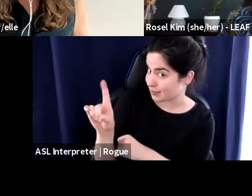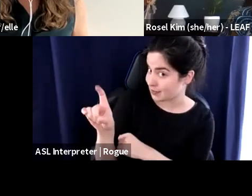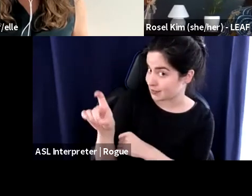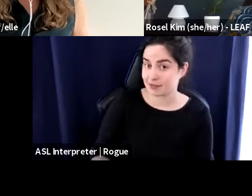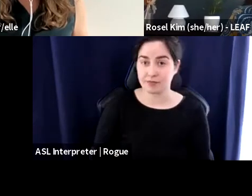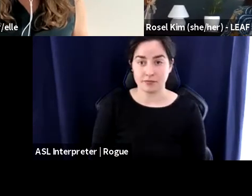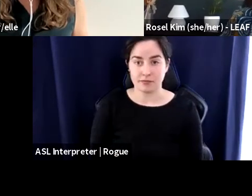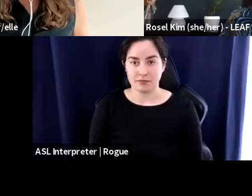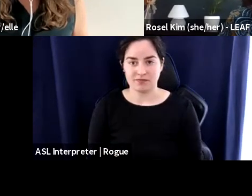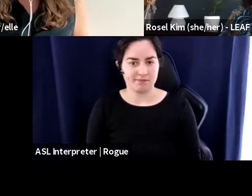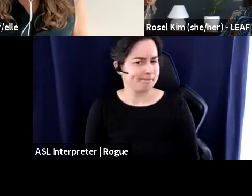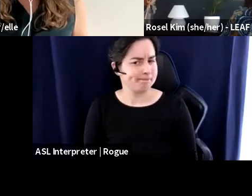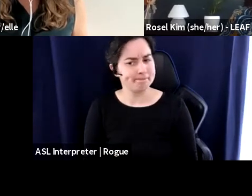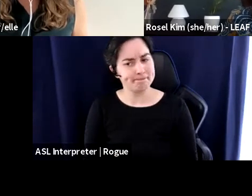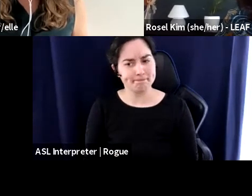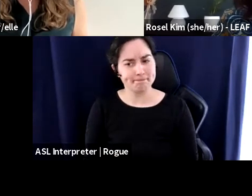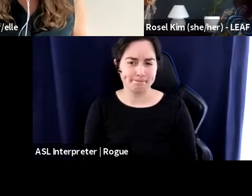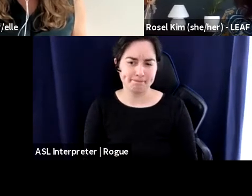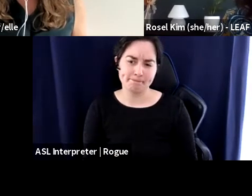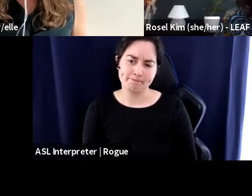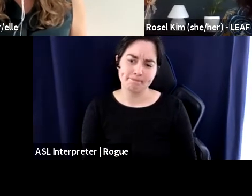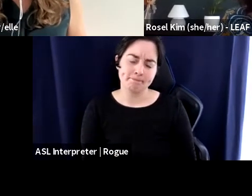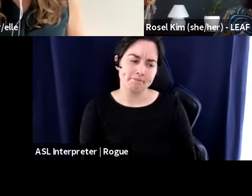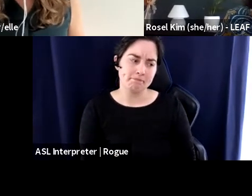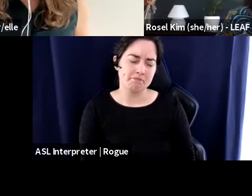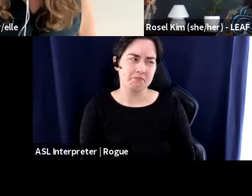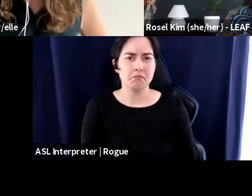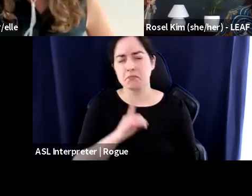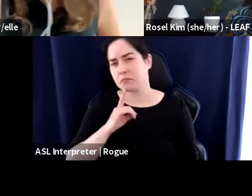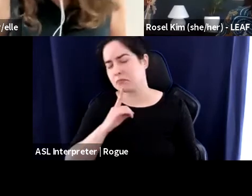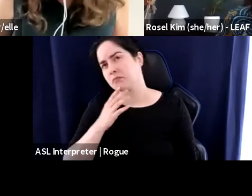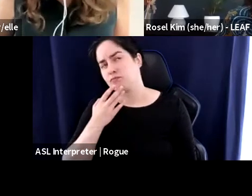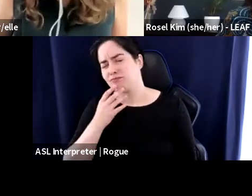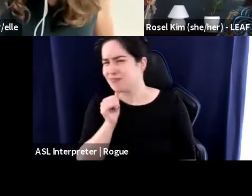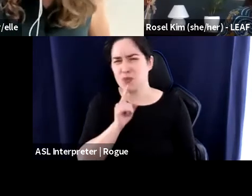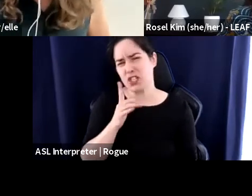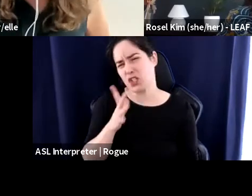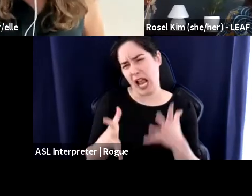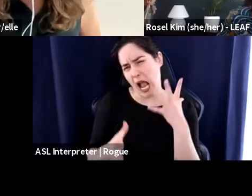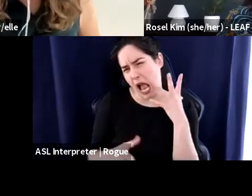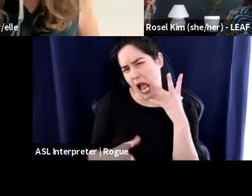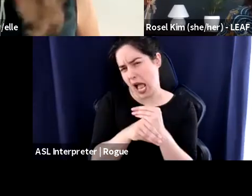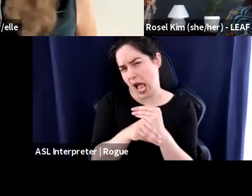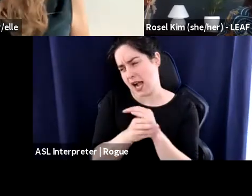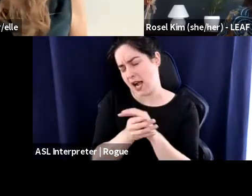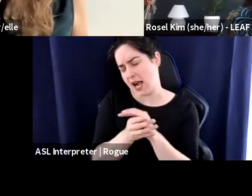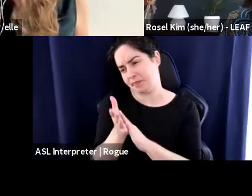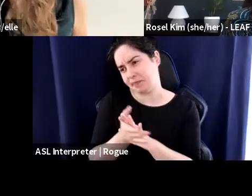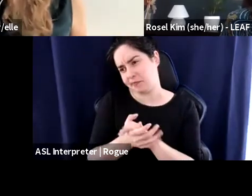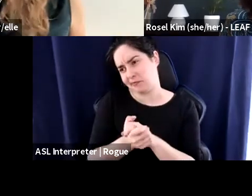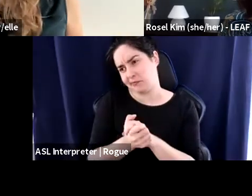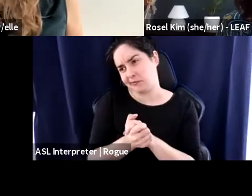I don't know if I have concrete things to add. I guess I'll just say that the legal system is a